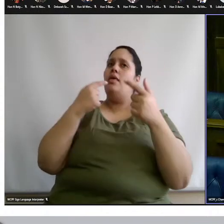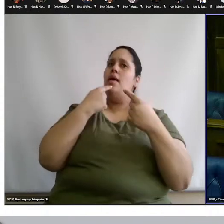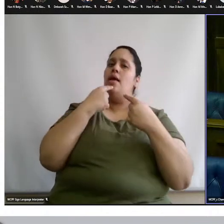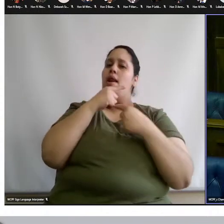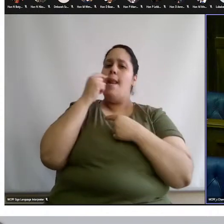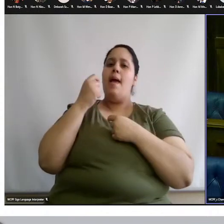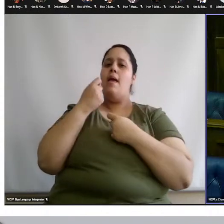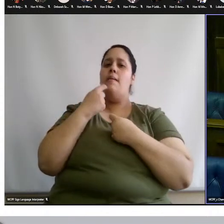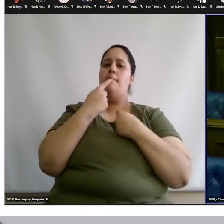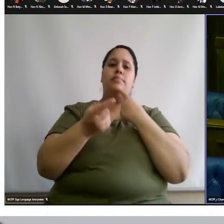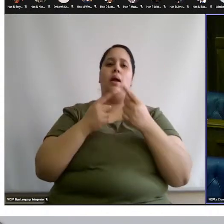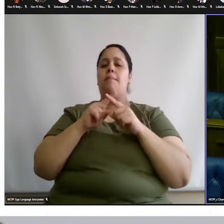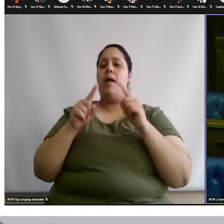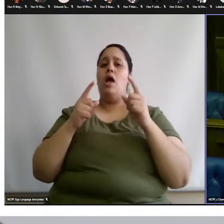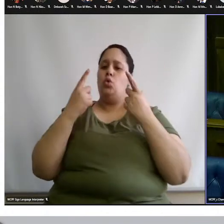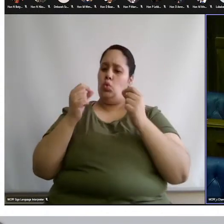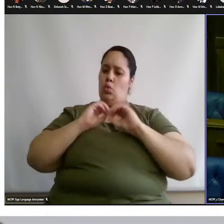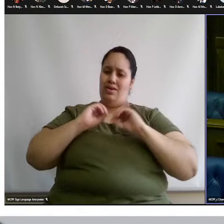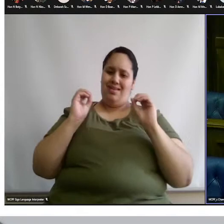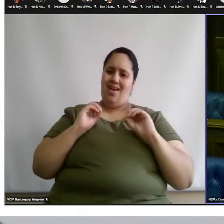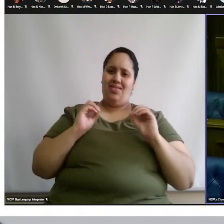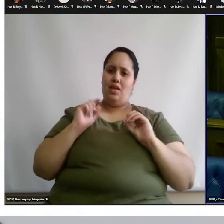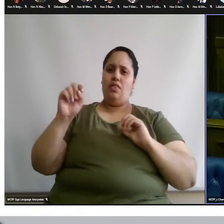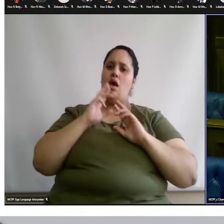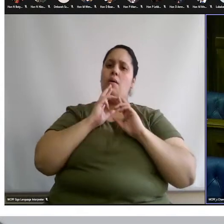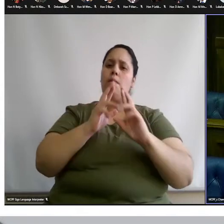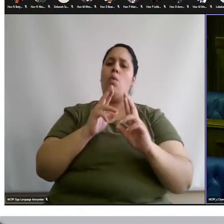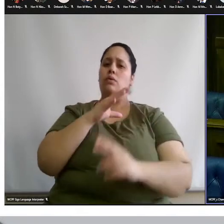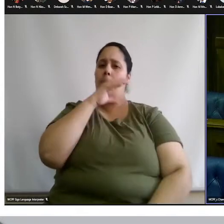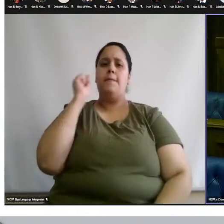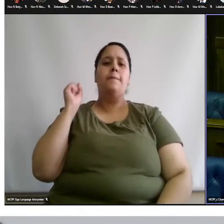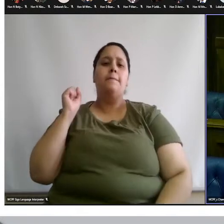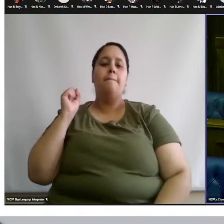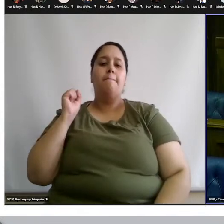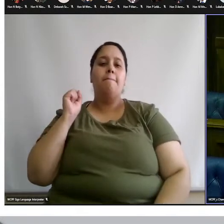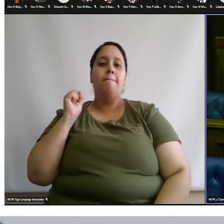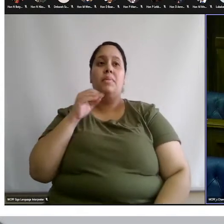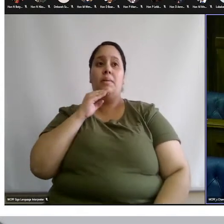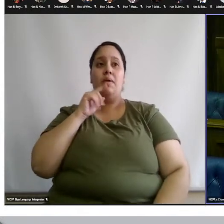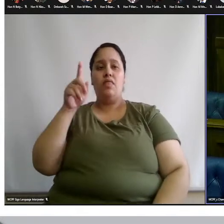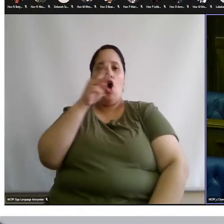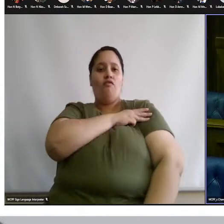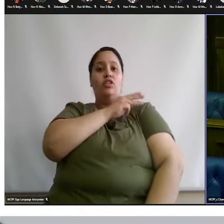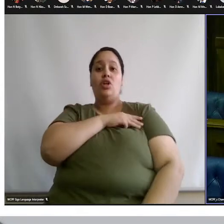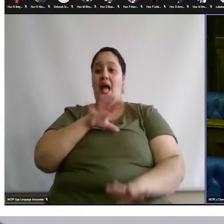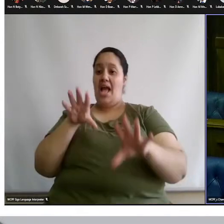niks. They've kept that report under wraps. That is about officials accepting bribes,